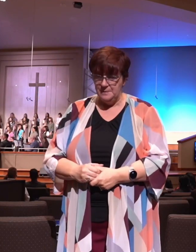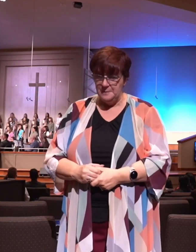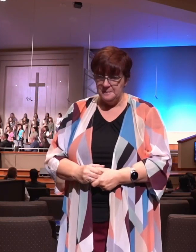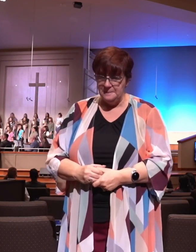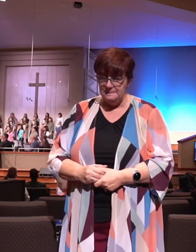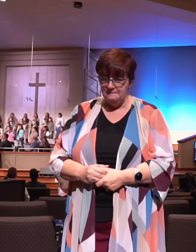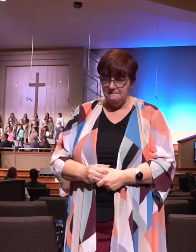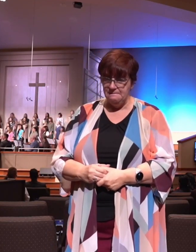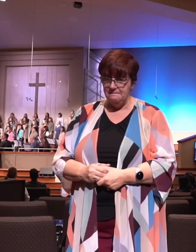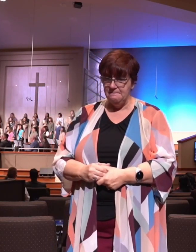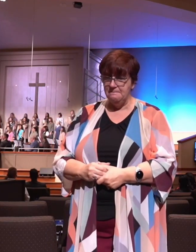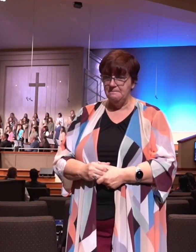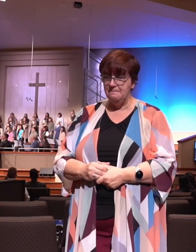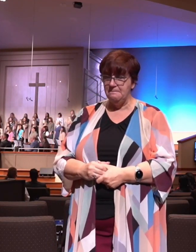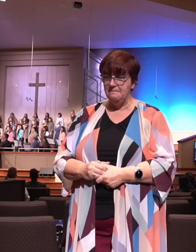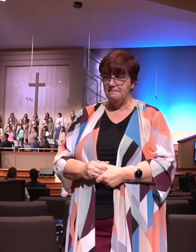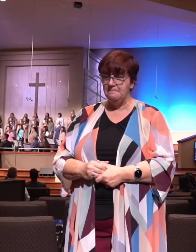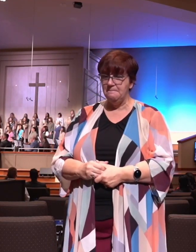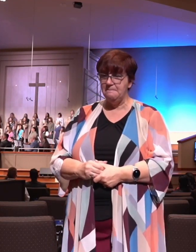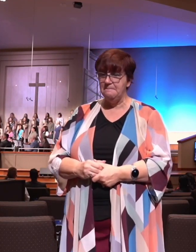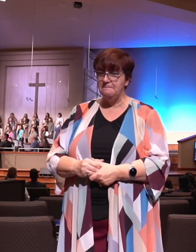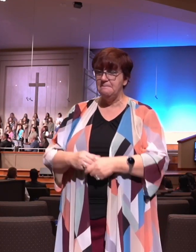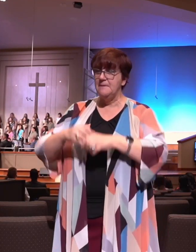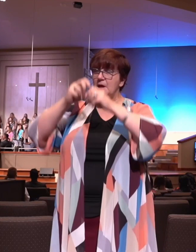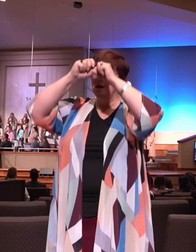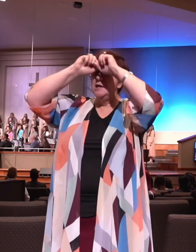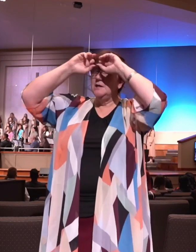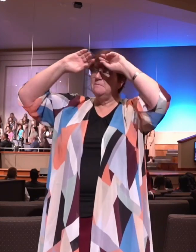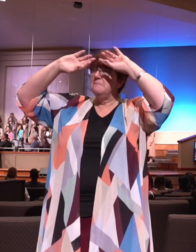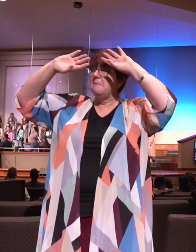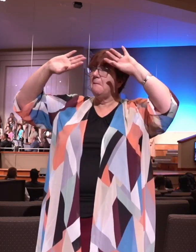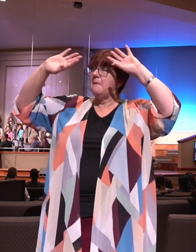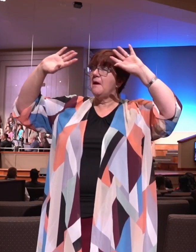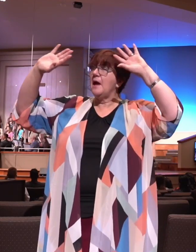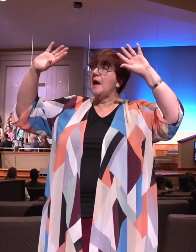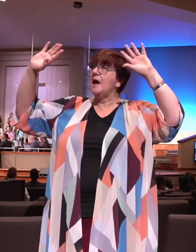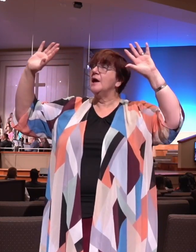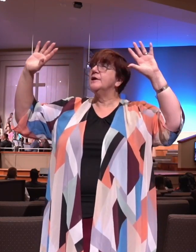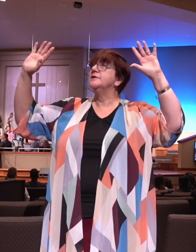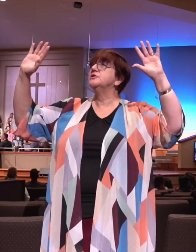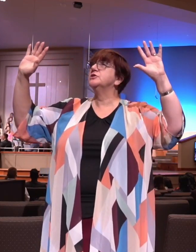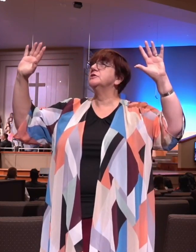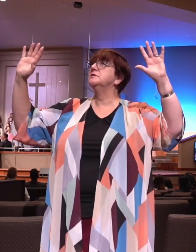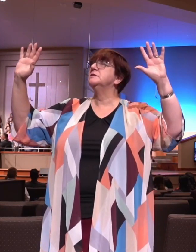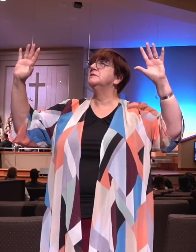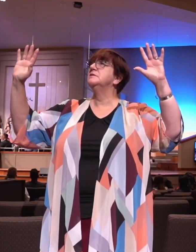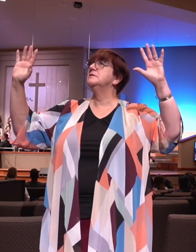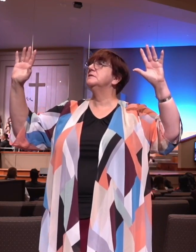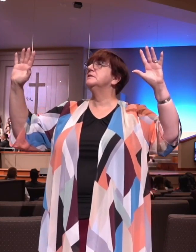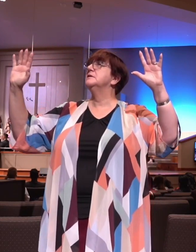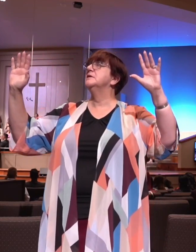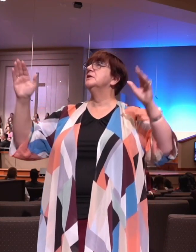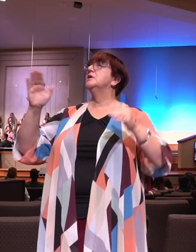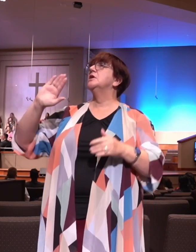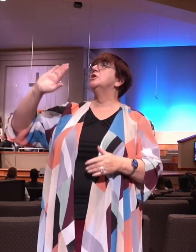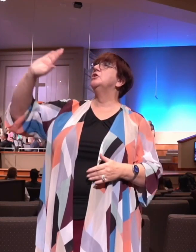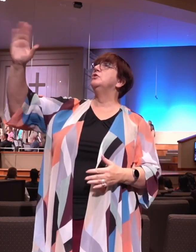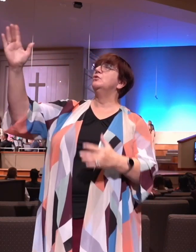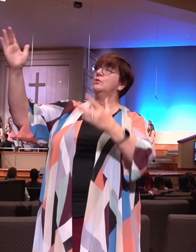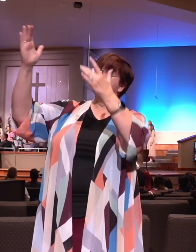Who could imagine so great a mercy?